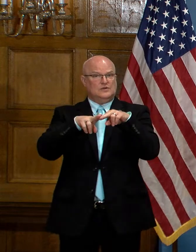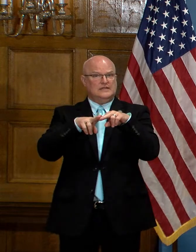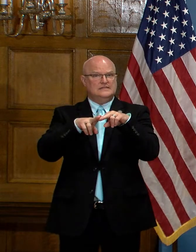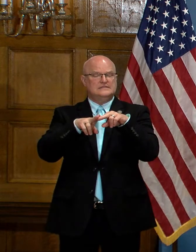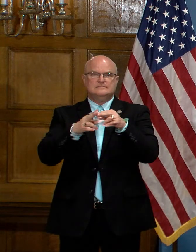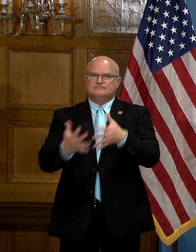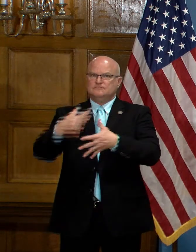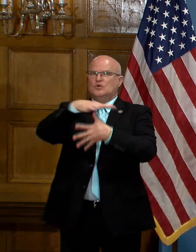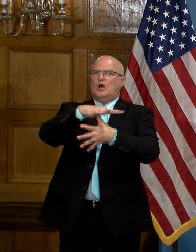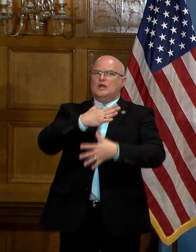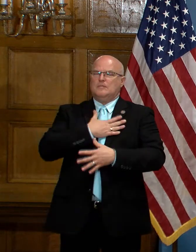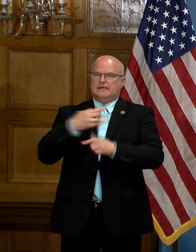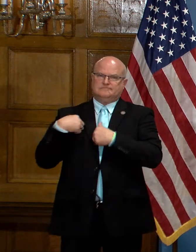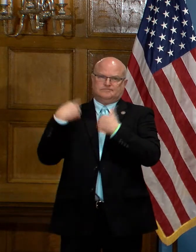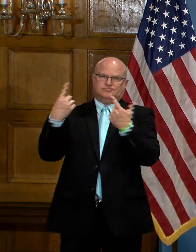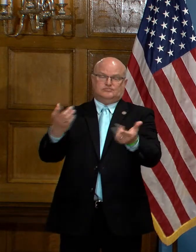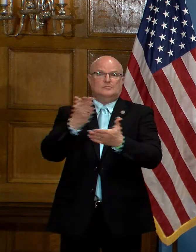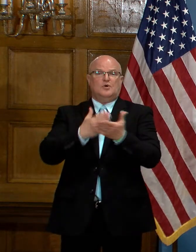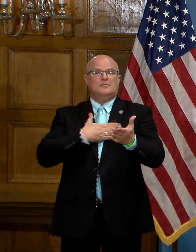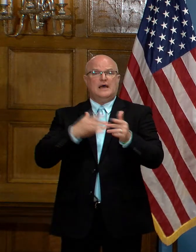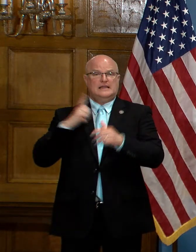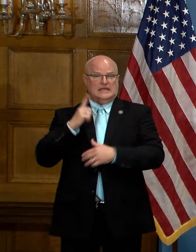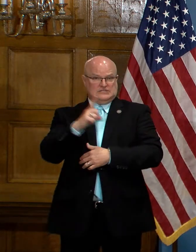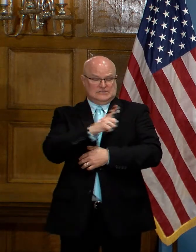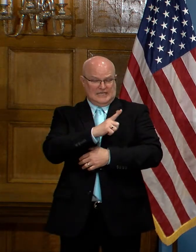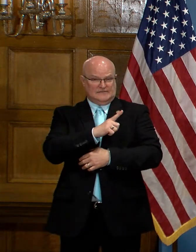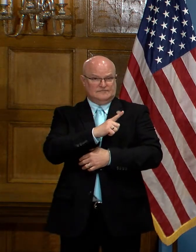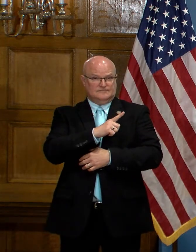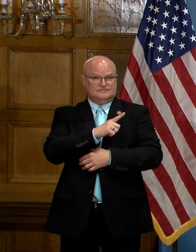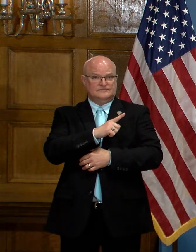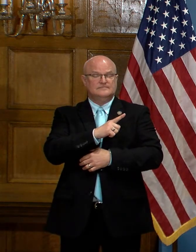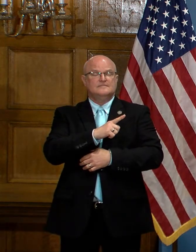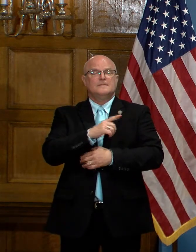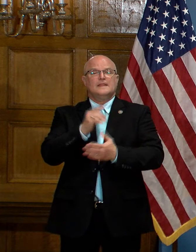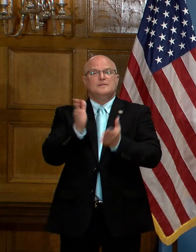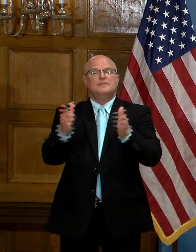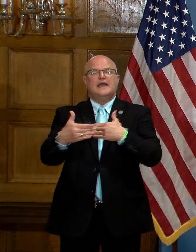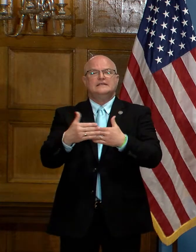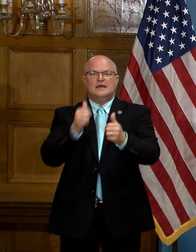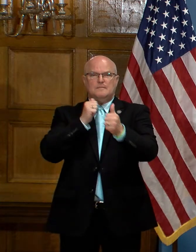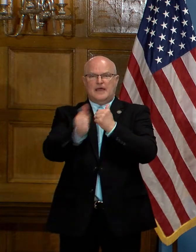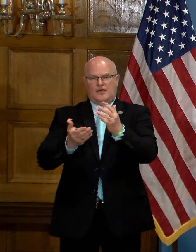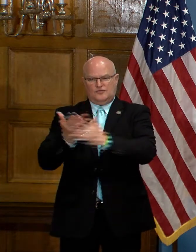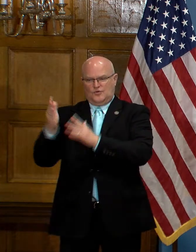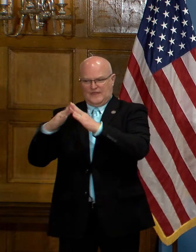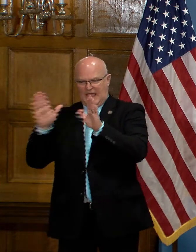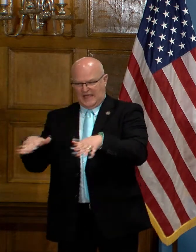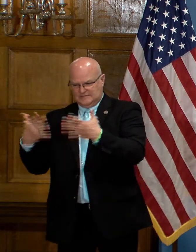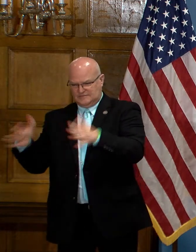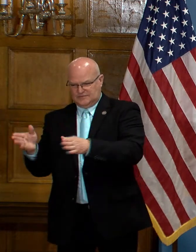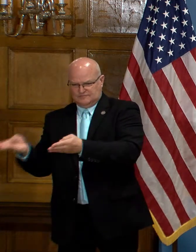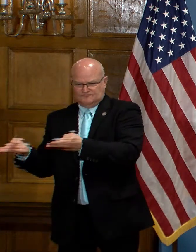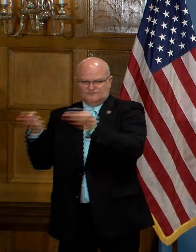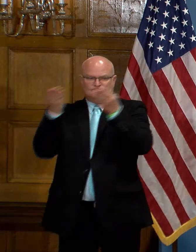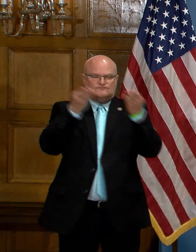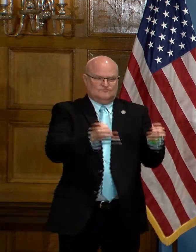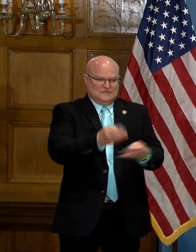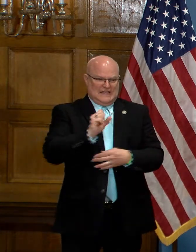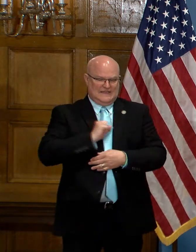been a priority of mine as part of my legislative package. It is passed through the House and it is headed to the